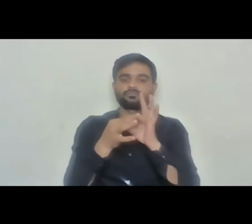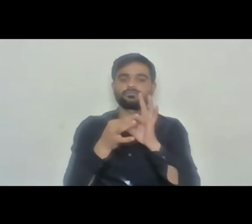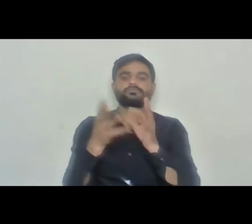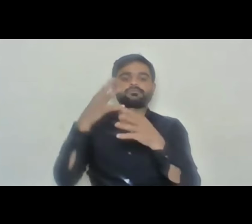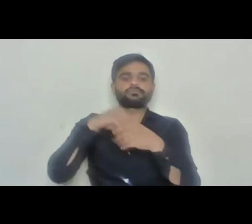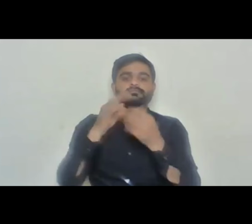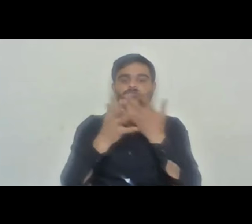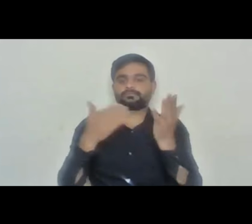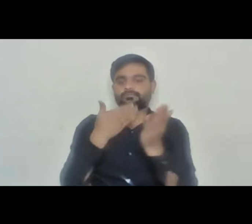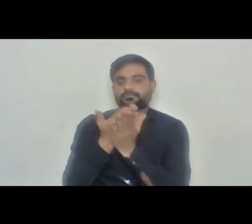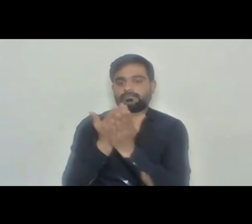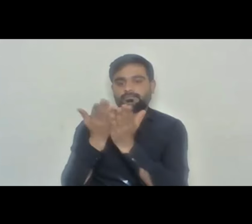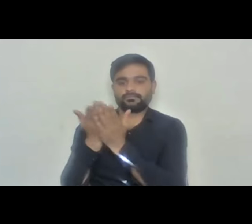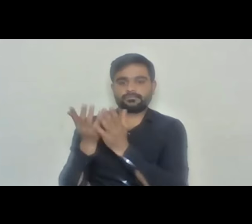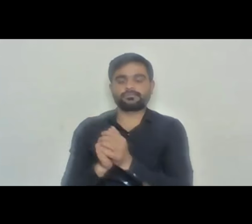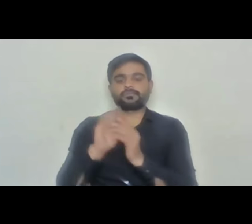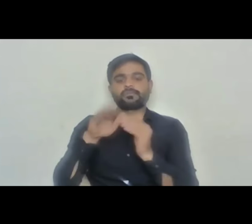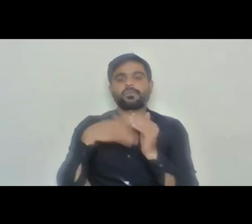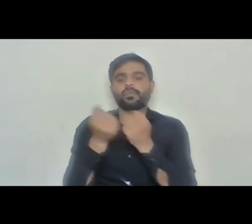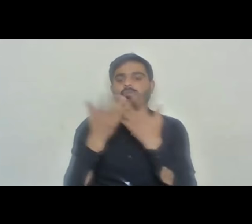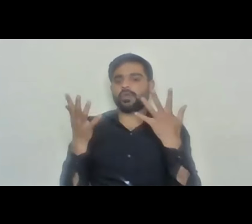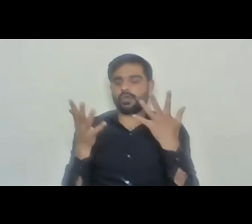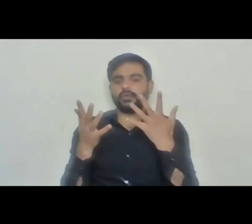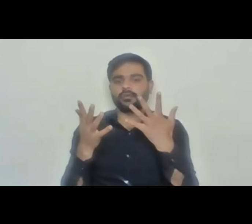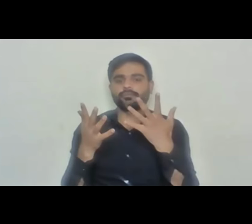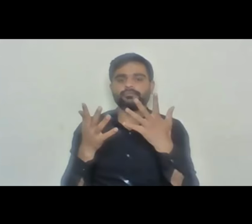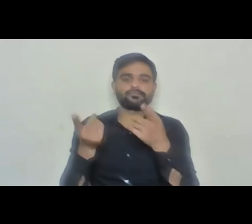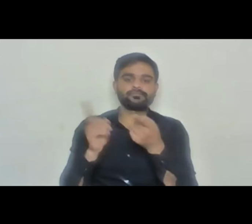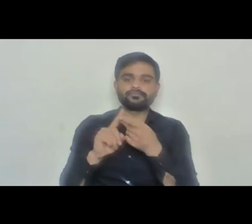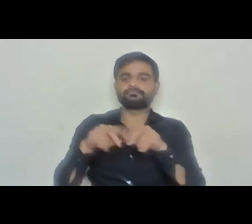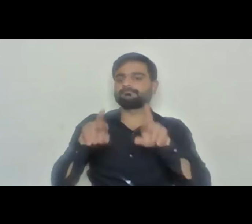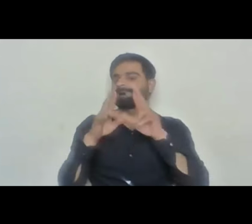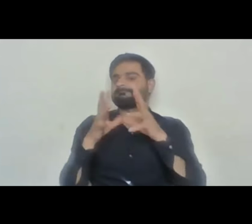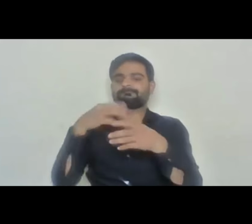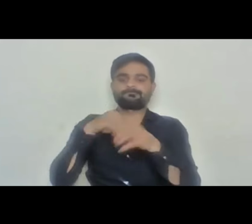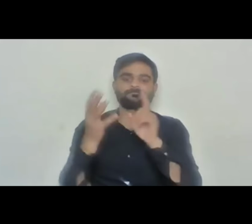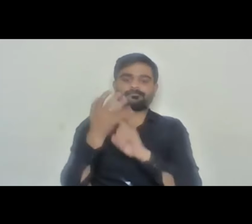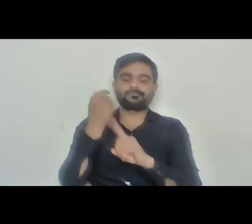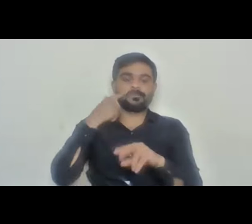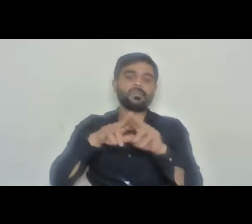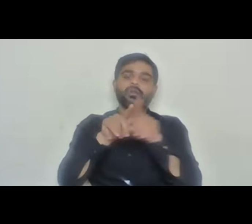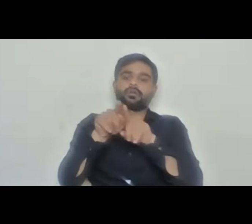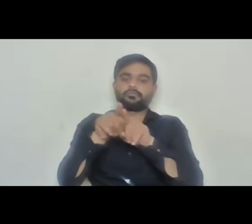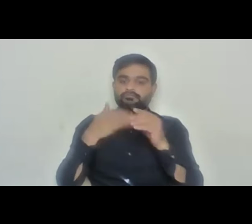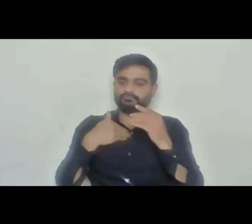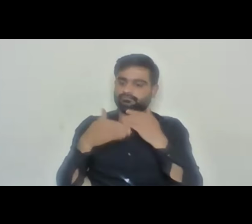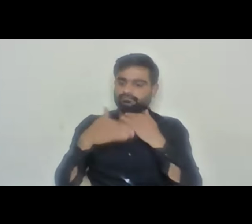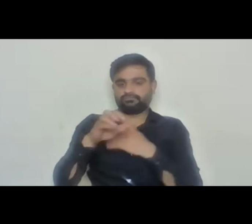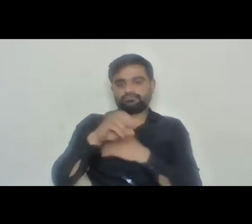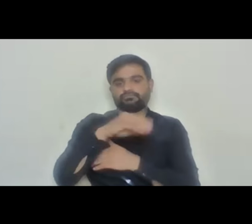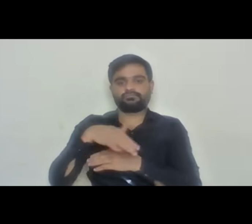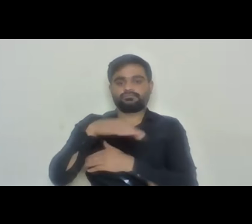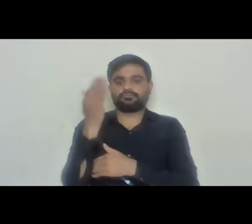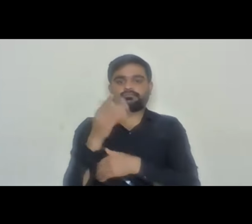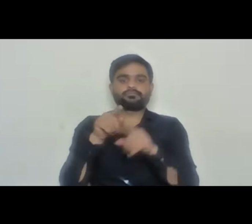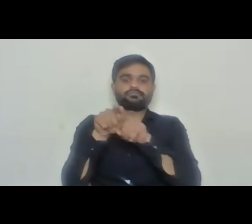introduces us to the participants, and there are often unsaid expectations that arise. So if, for example, if I'm going through an organization which provides